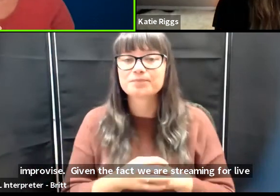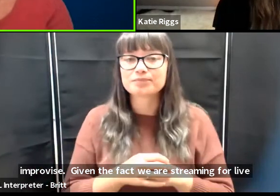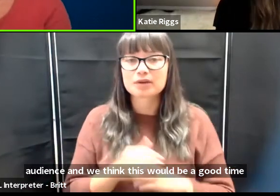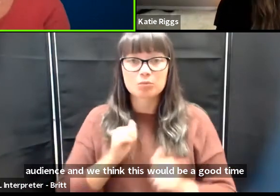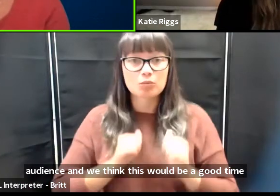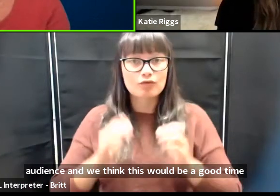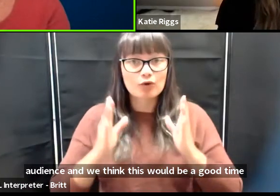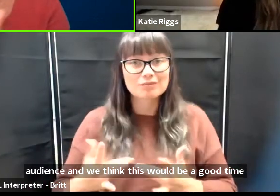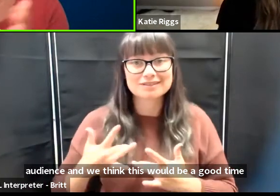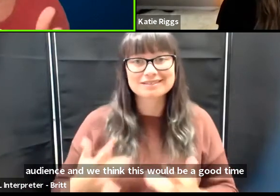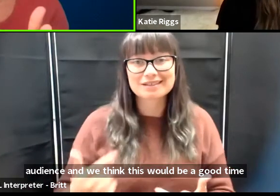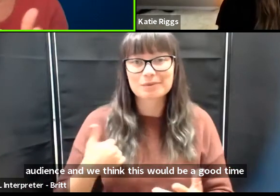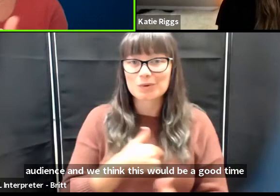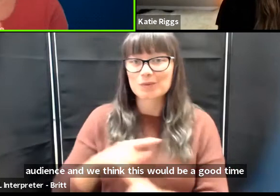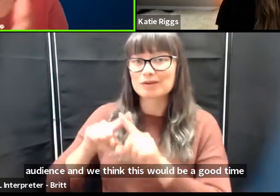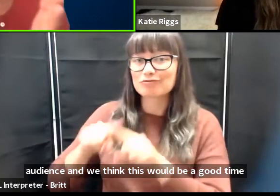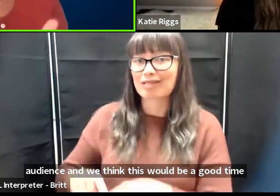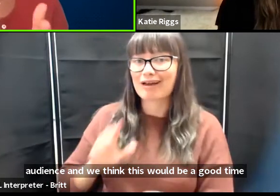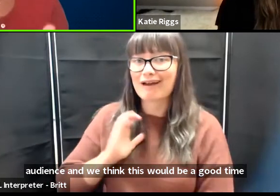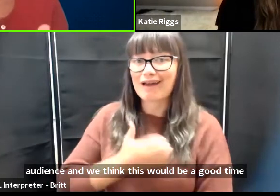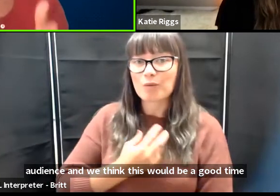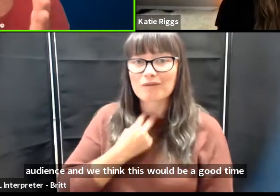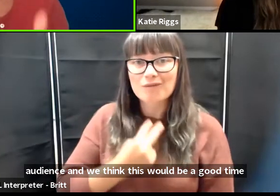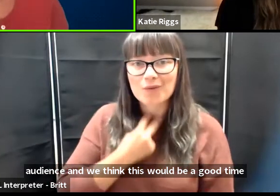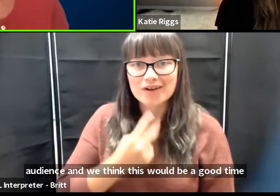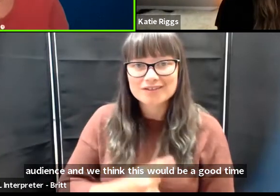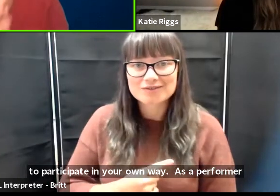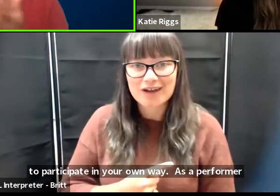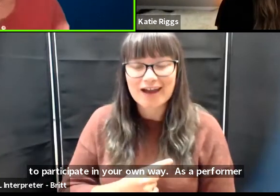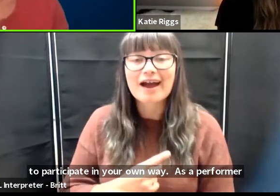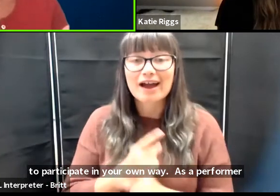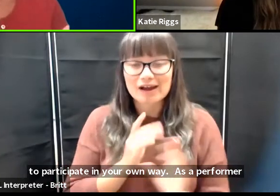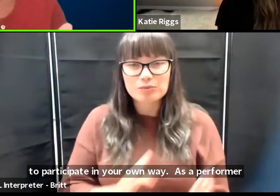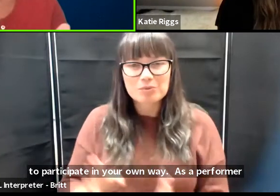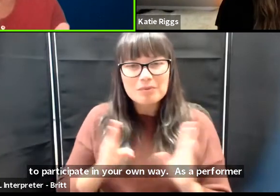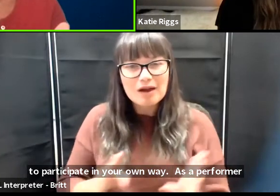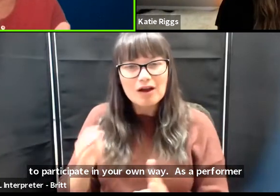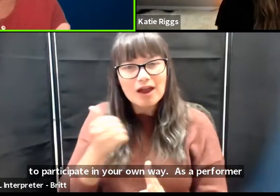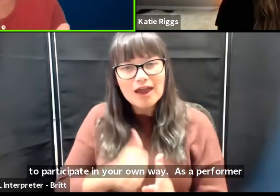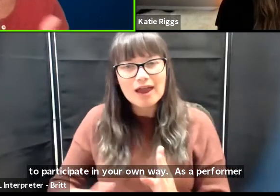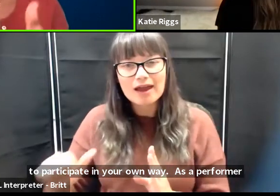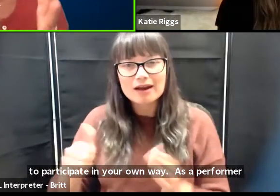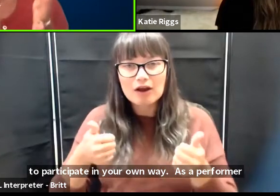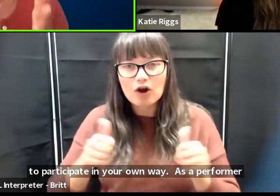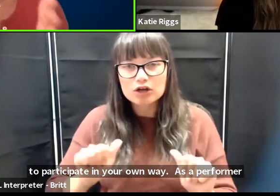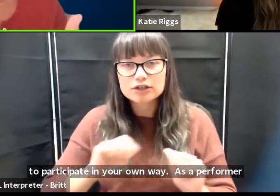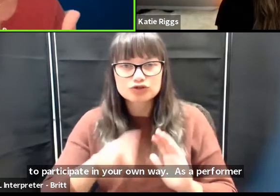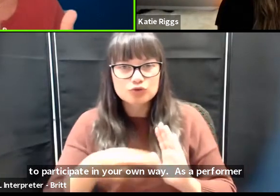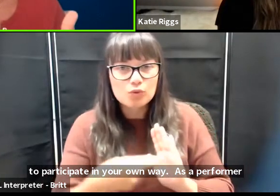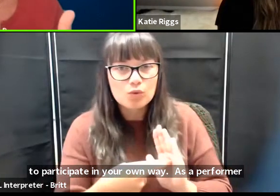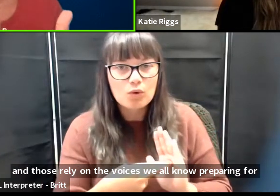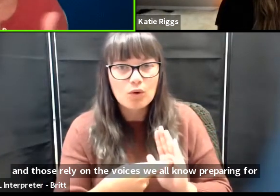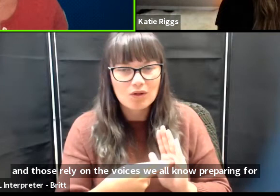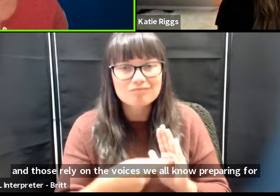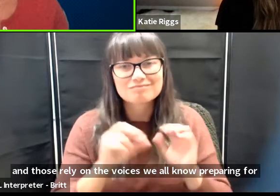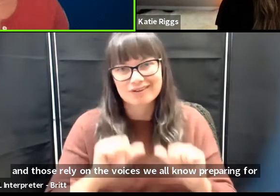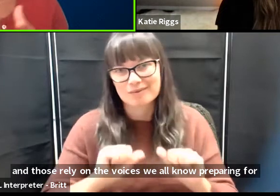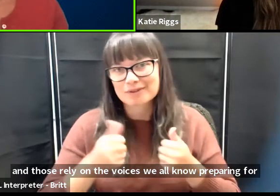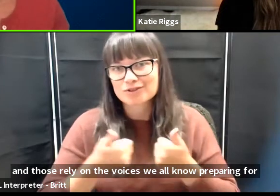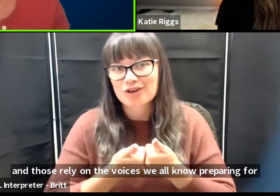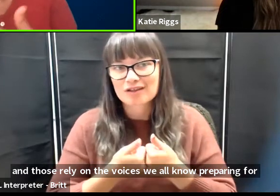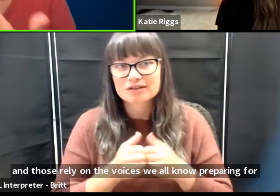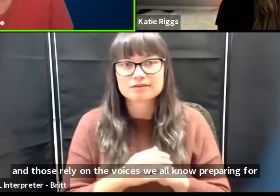particularly those who rely on our voices, we all know that preparing for any audition or role can be extremely challenging.